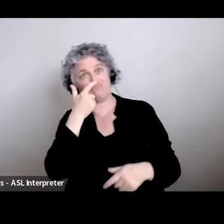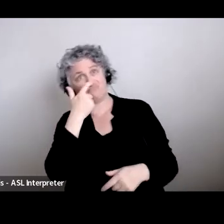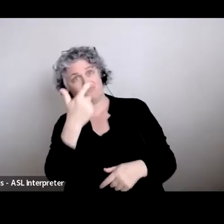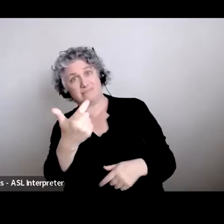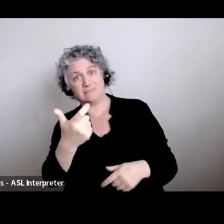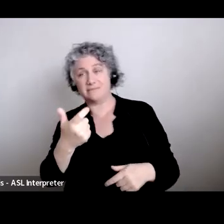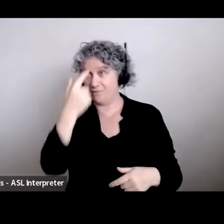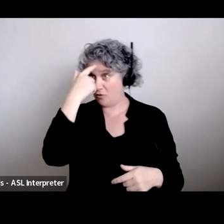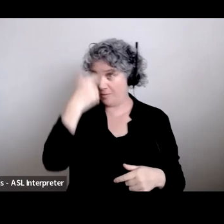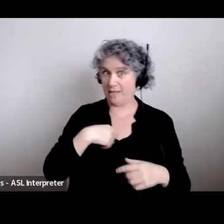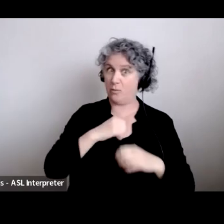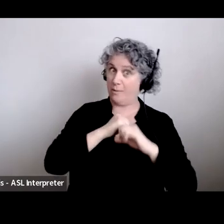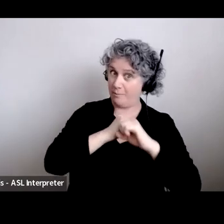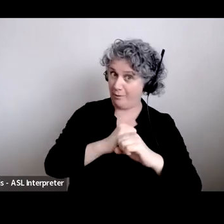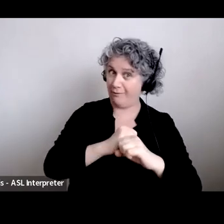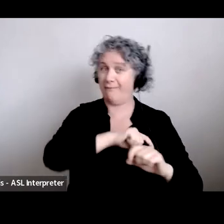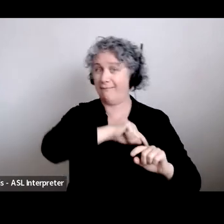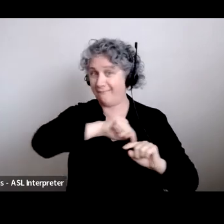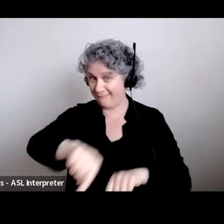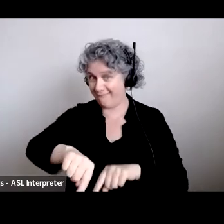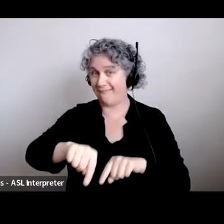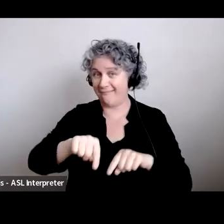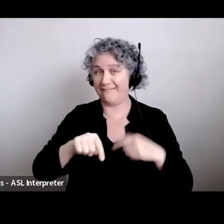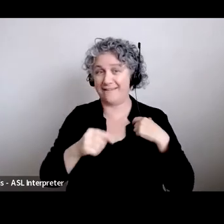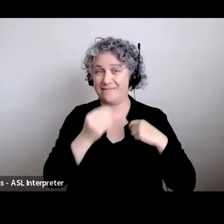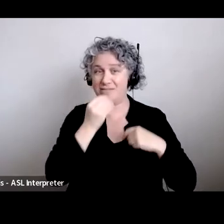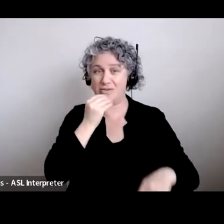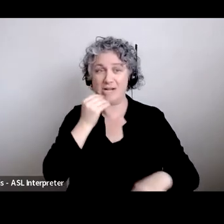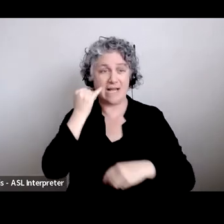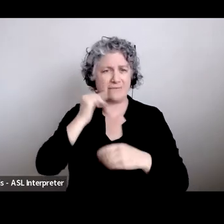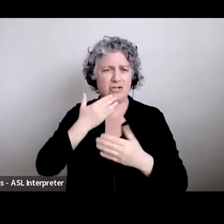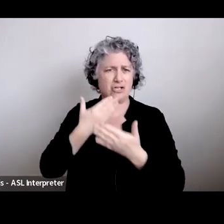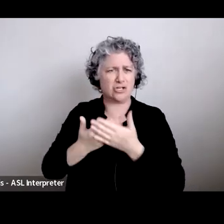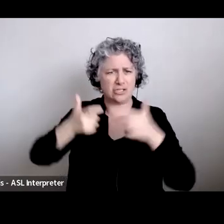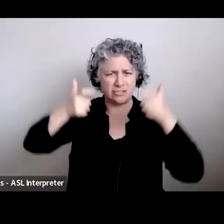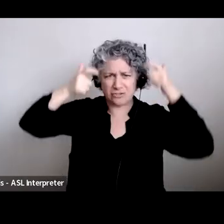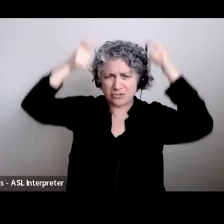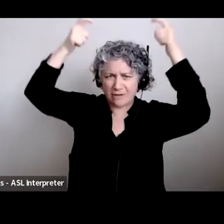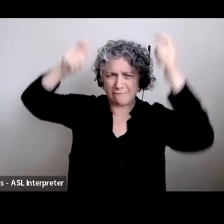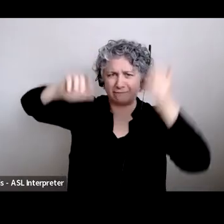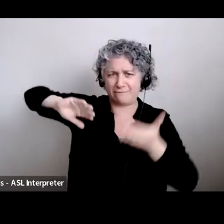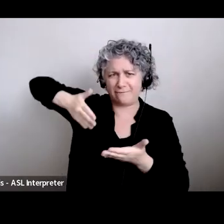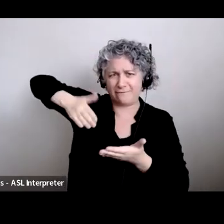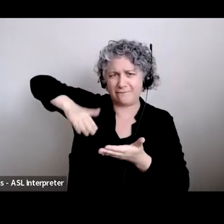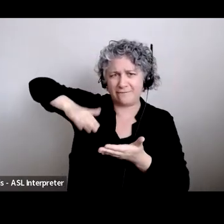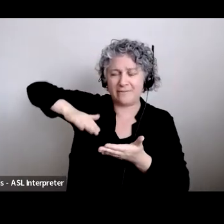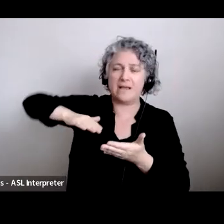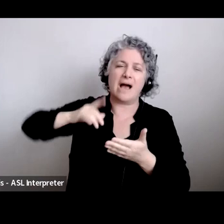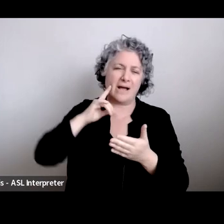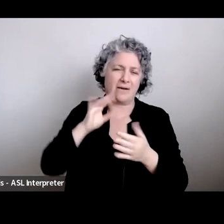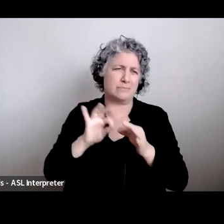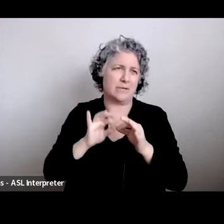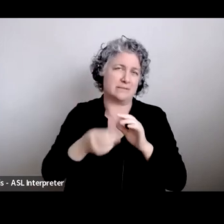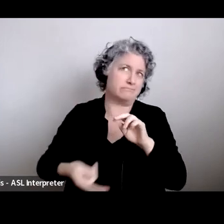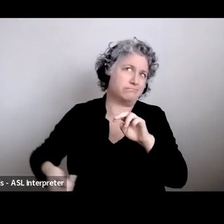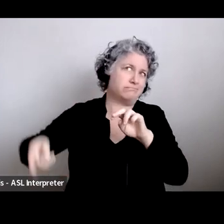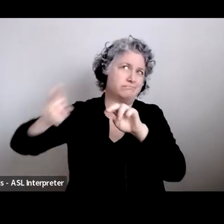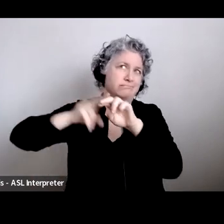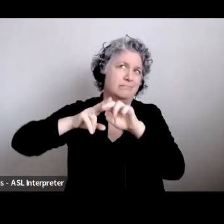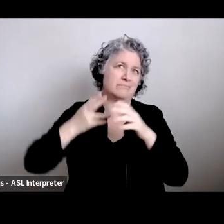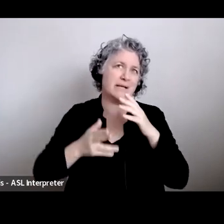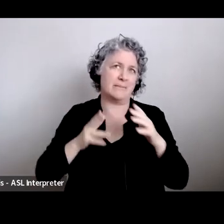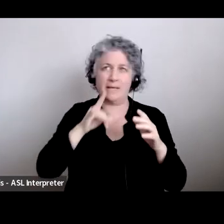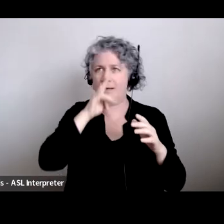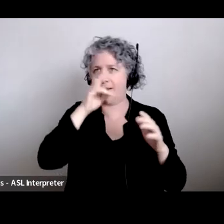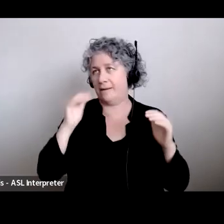me down. I hate to say it, but like if you got a really good chef in there, I know that the prices would then have to go up significantly, right? So I'm being perhaps